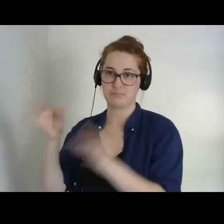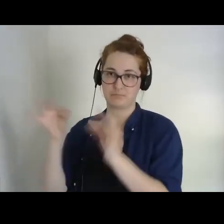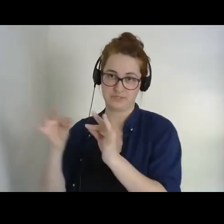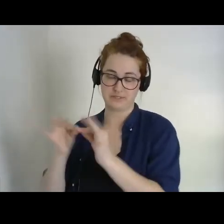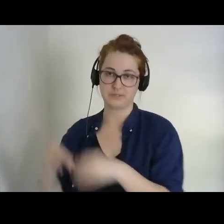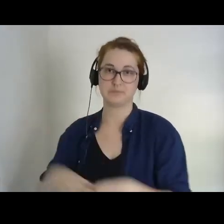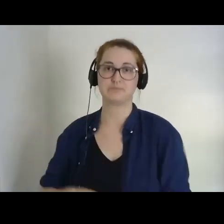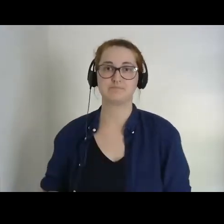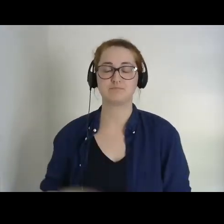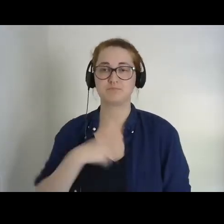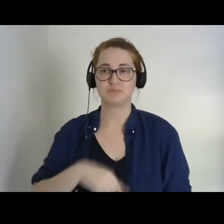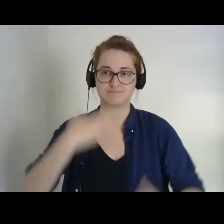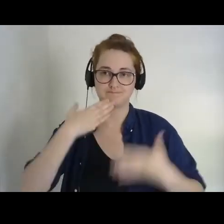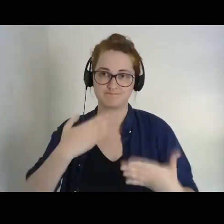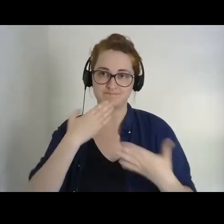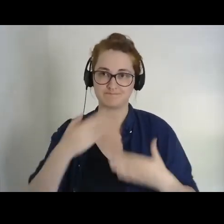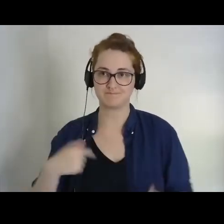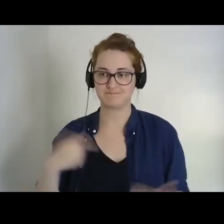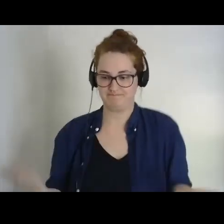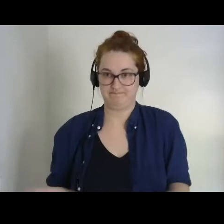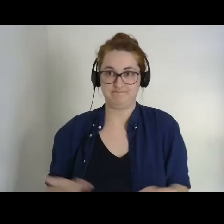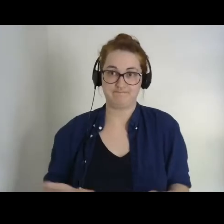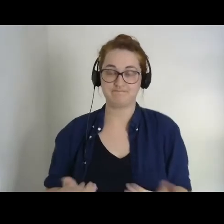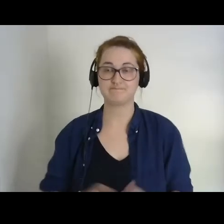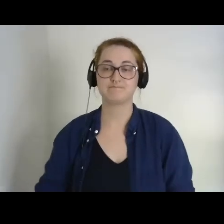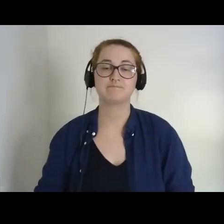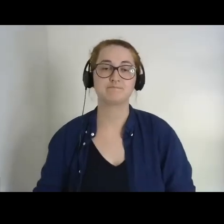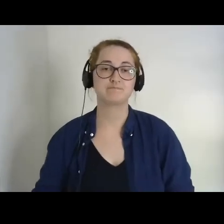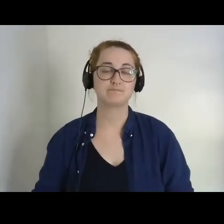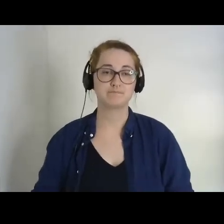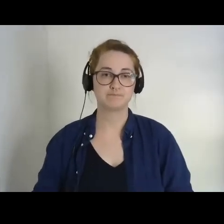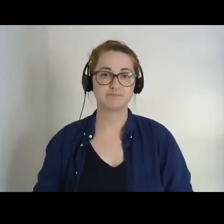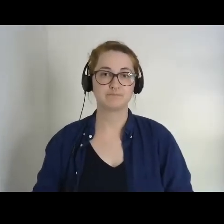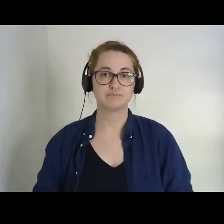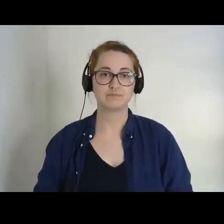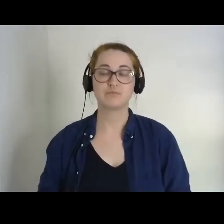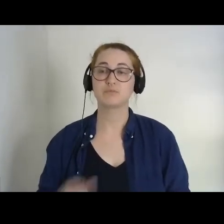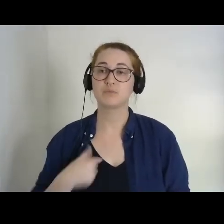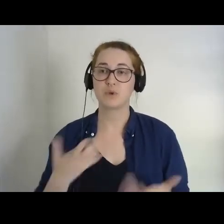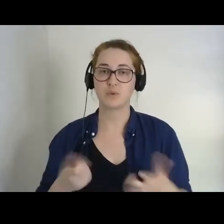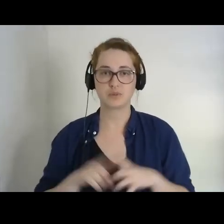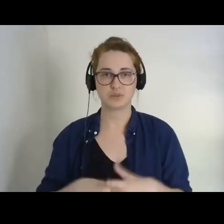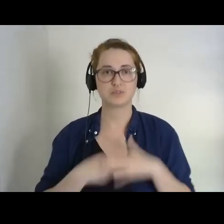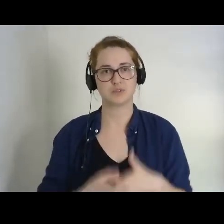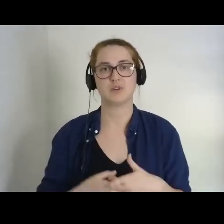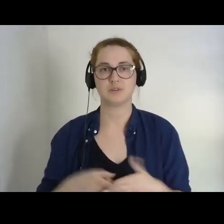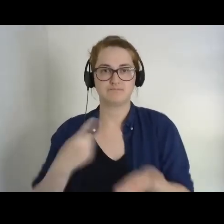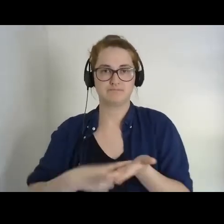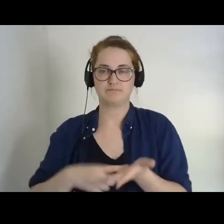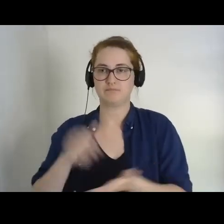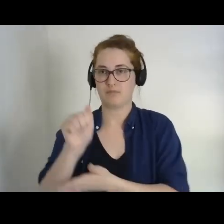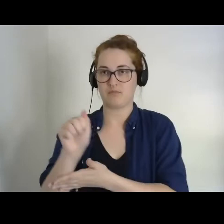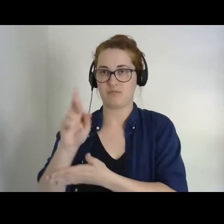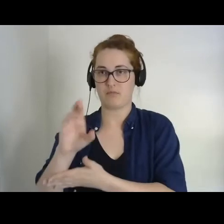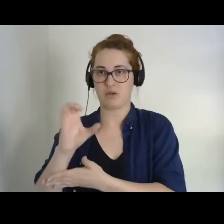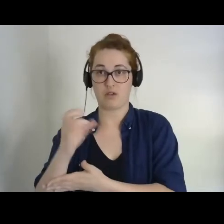So I will start my presentation by just talking a little bit about Arch Disability Law Center, which is the place where I